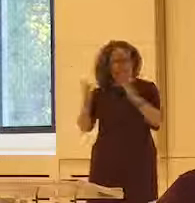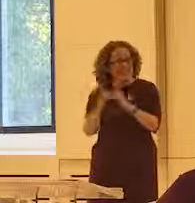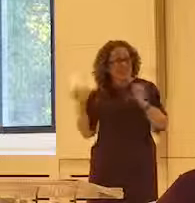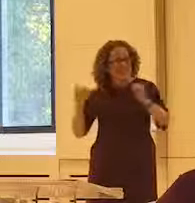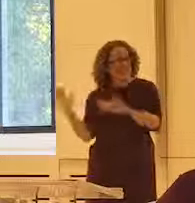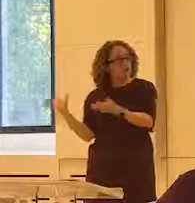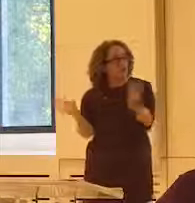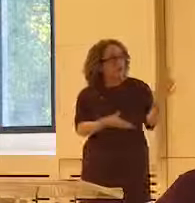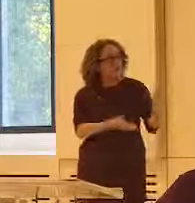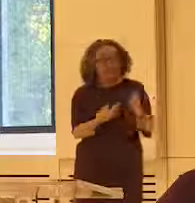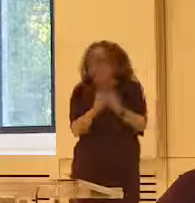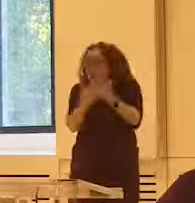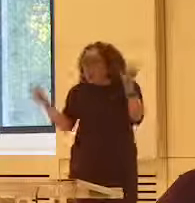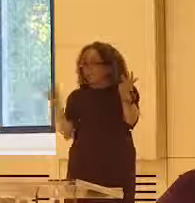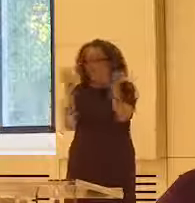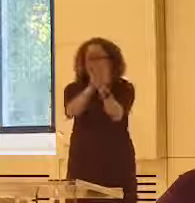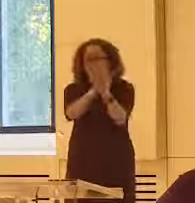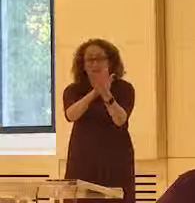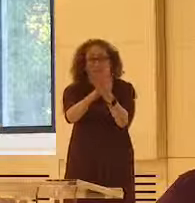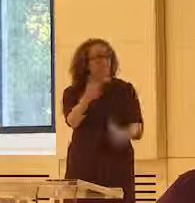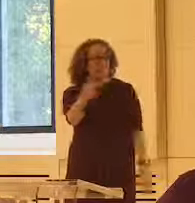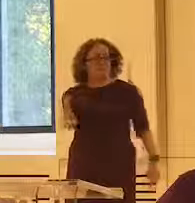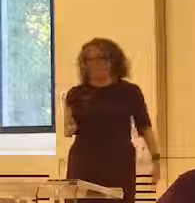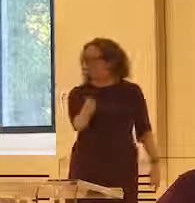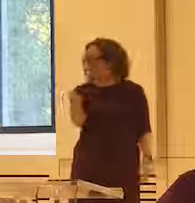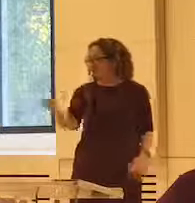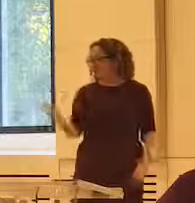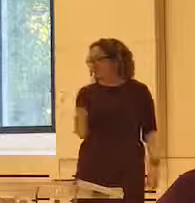to a crisis level. So crisis service,